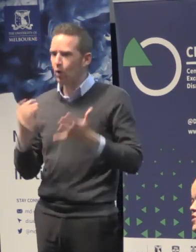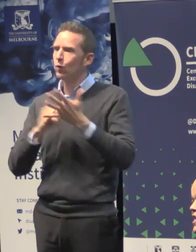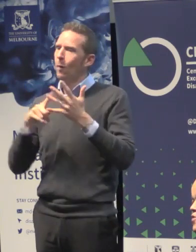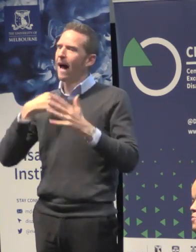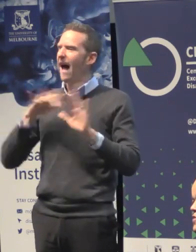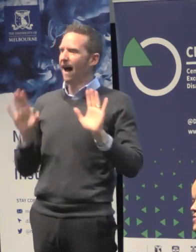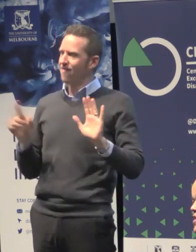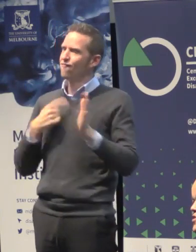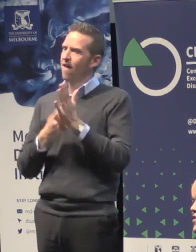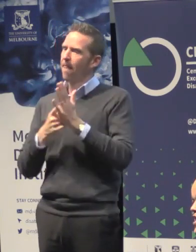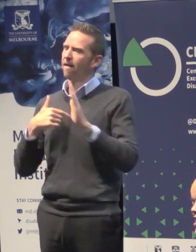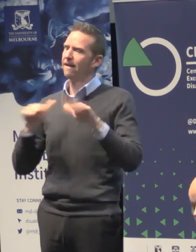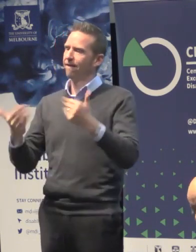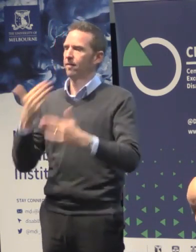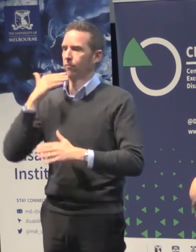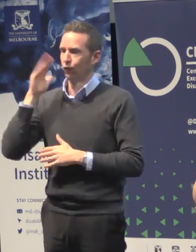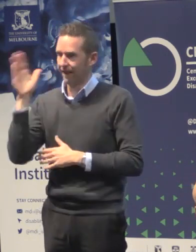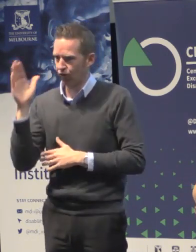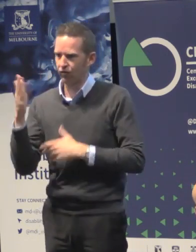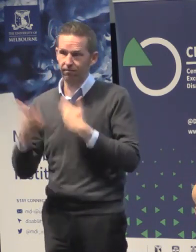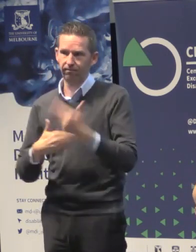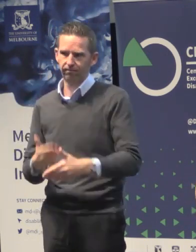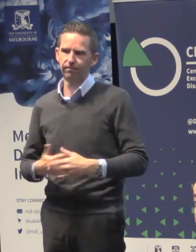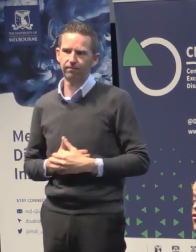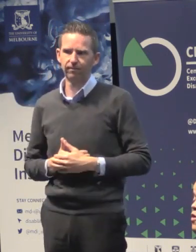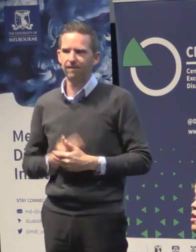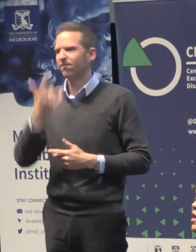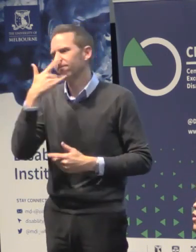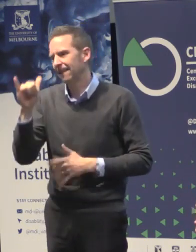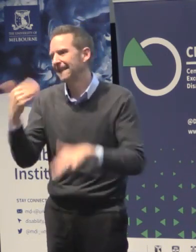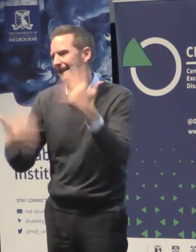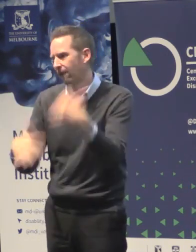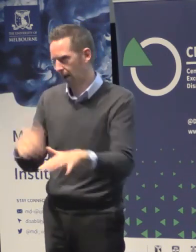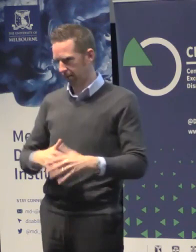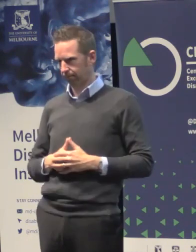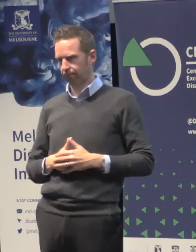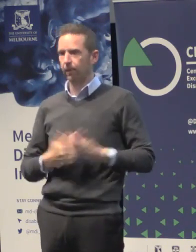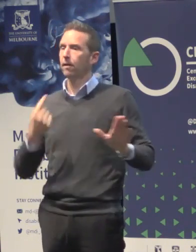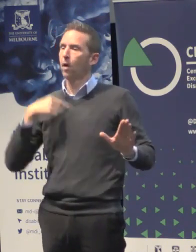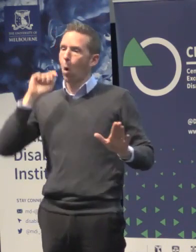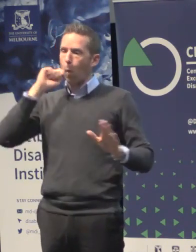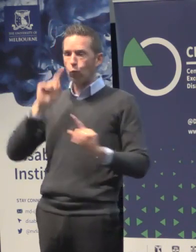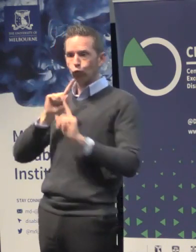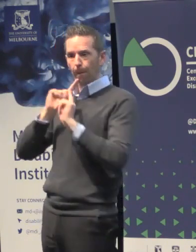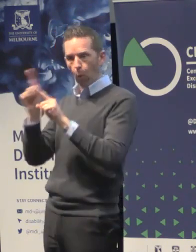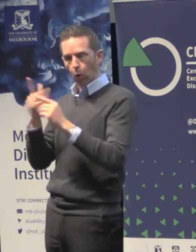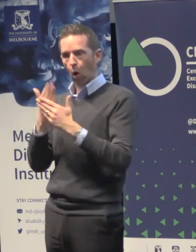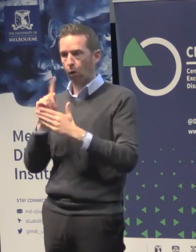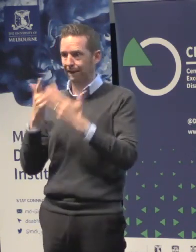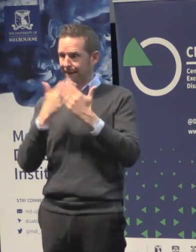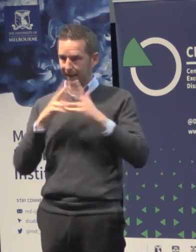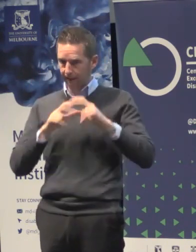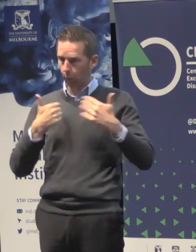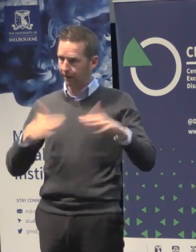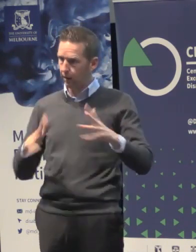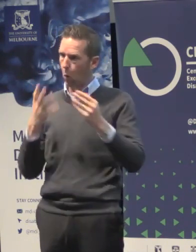instead, I'll just give you a presentation and suck it up. So I am going to report on a study we did